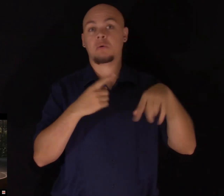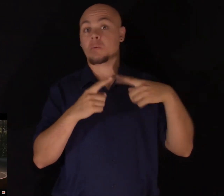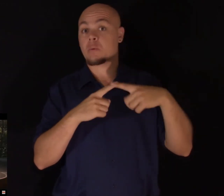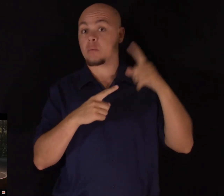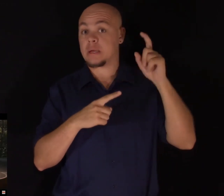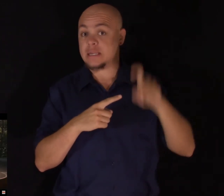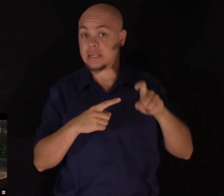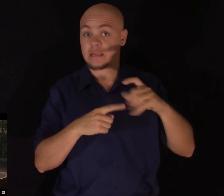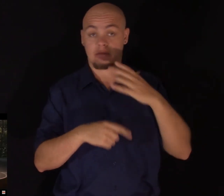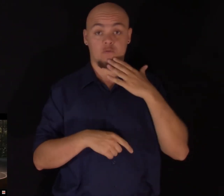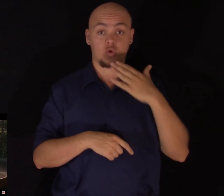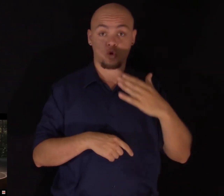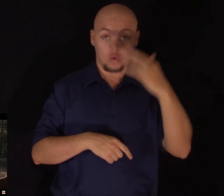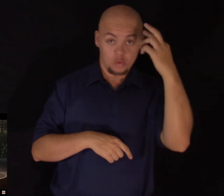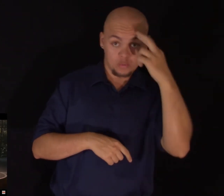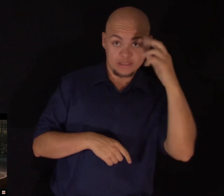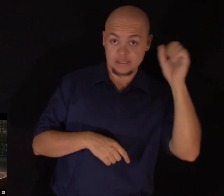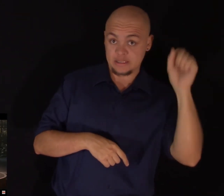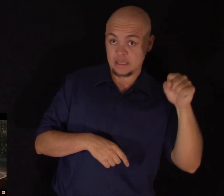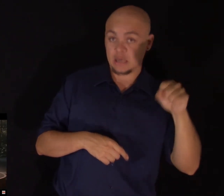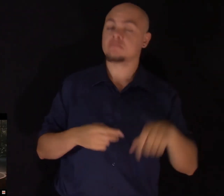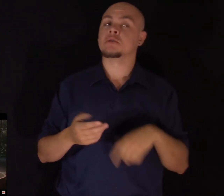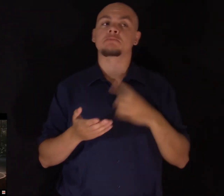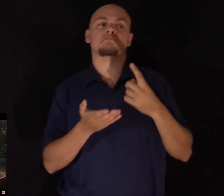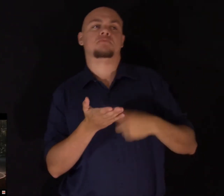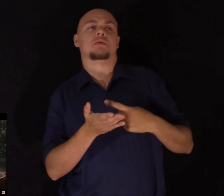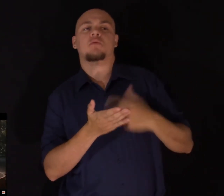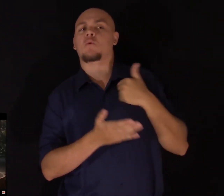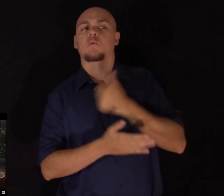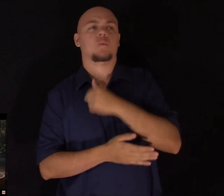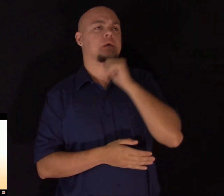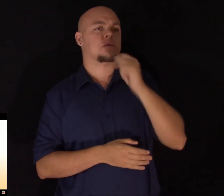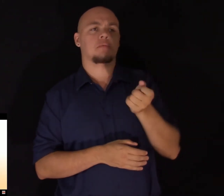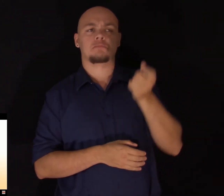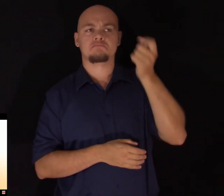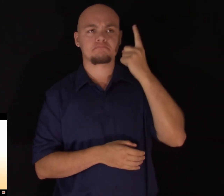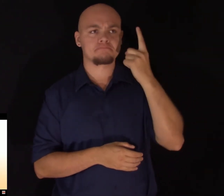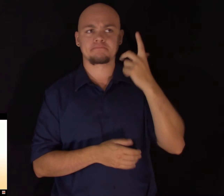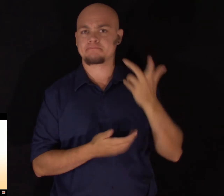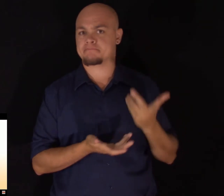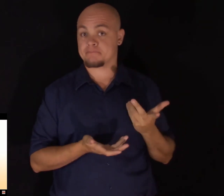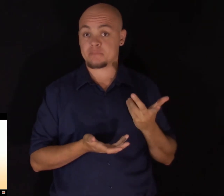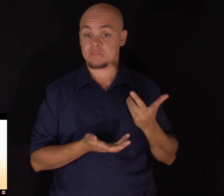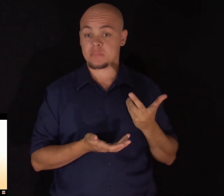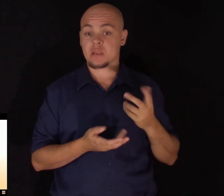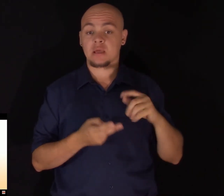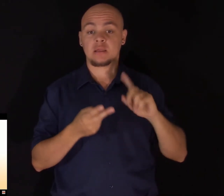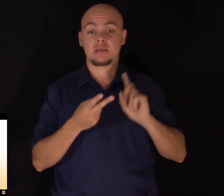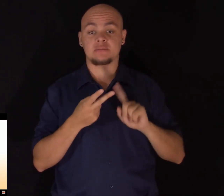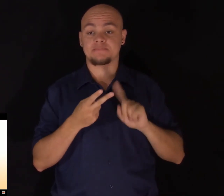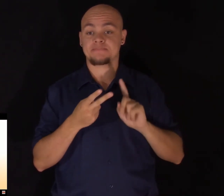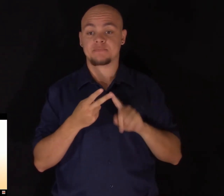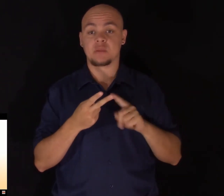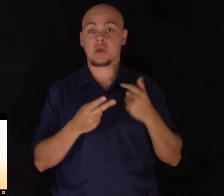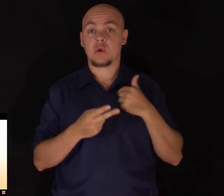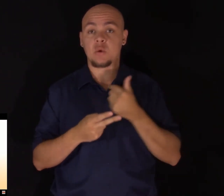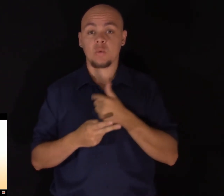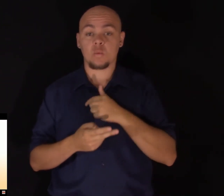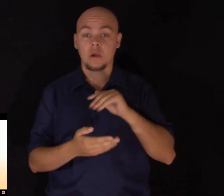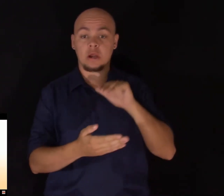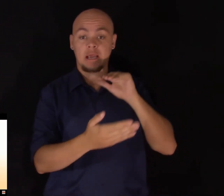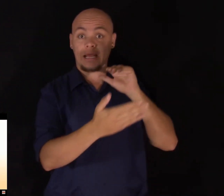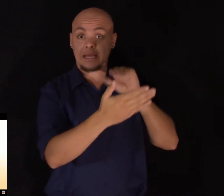very, very good reasons, and other times just because we don't understand the gaps in our lives. That's truth number 2 about lying. We're against